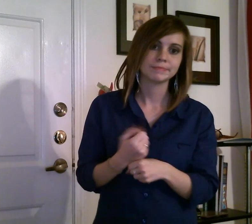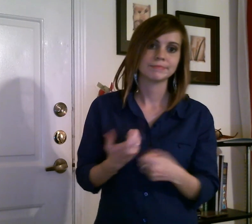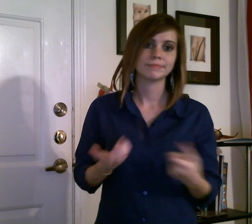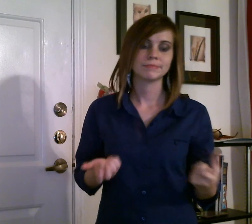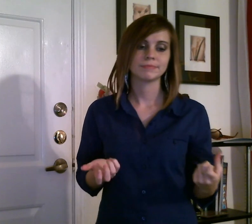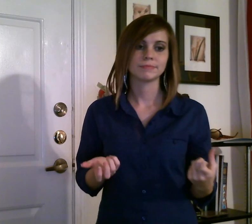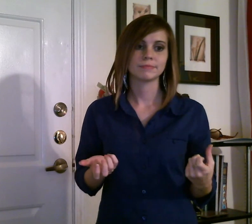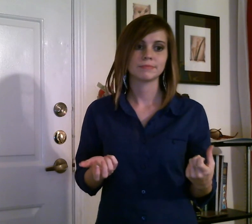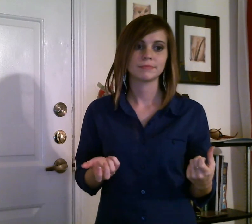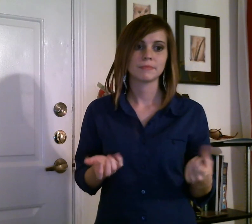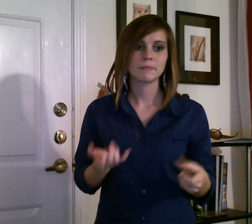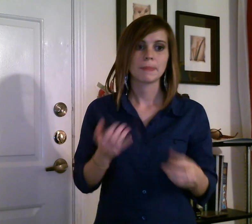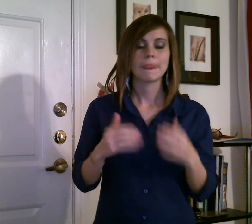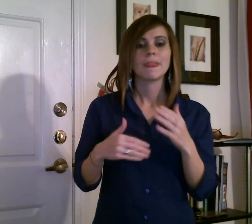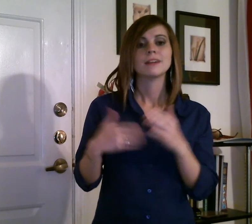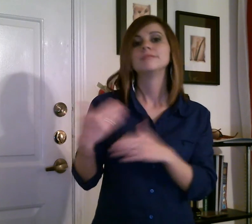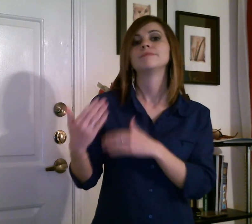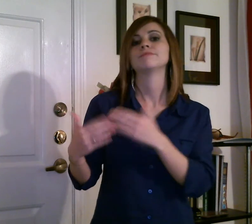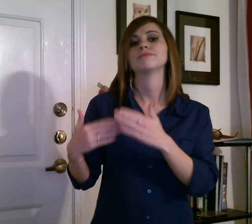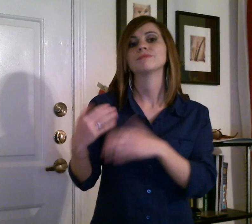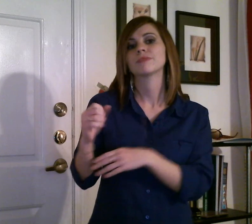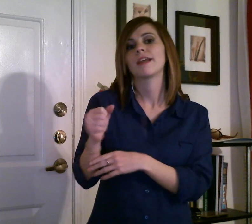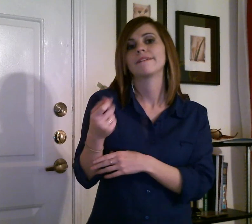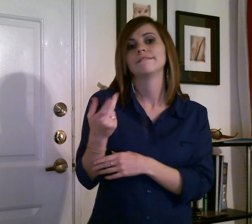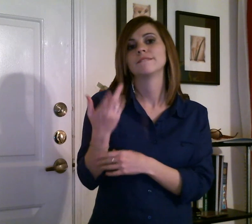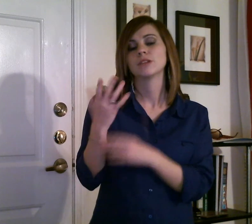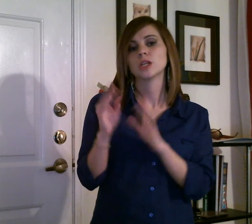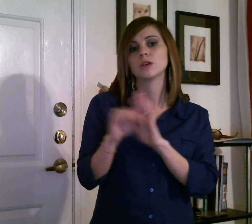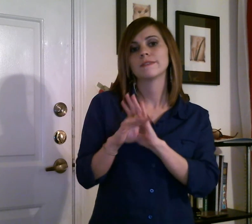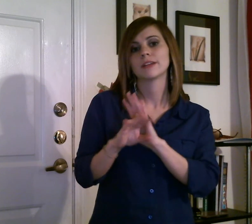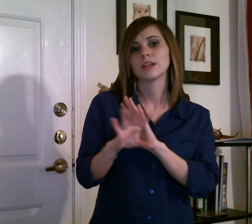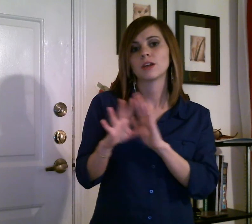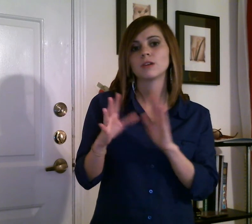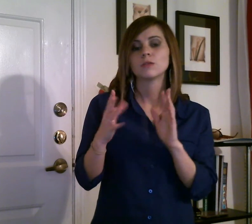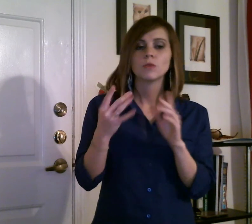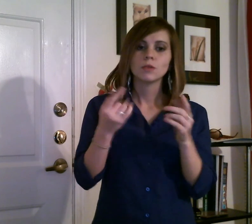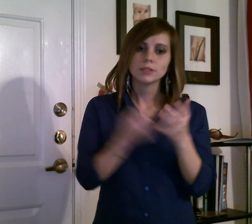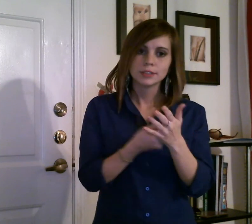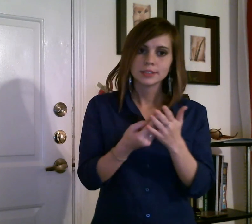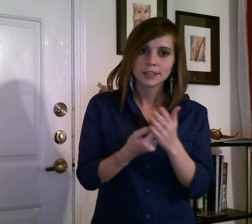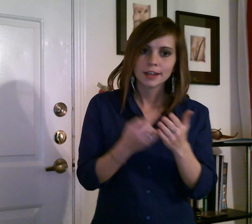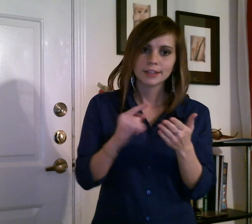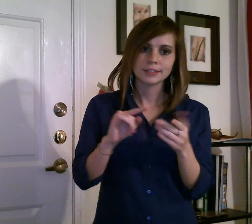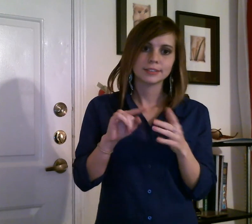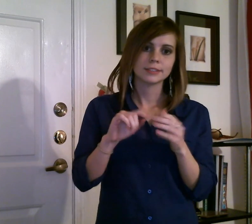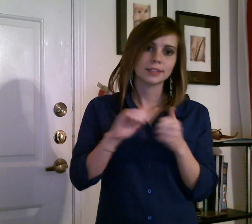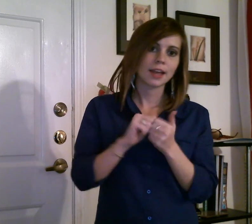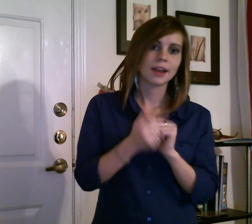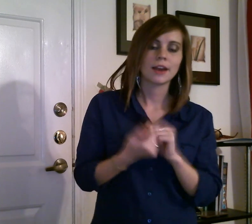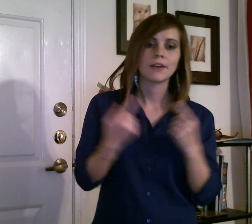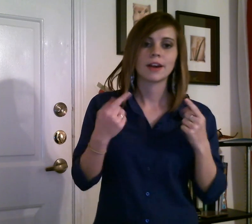few videos we'll talk about what happens once that hydrogen fuel in the core starts to run out.